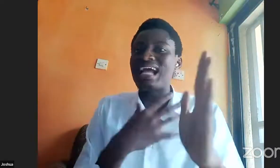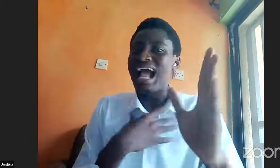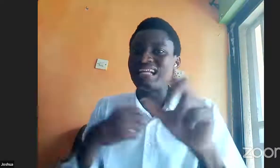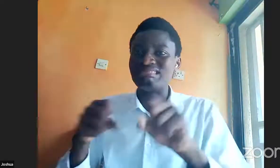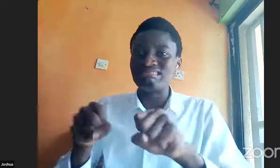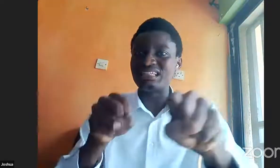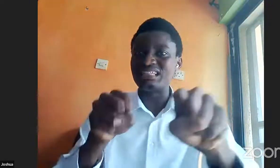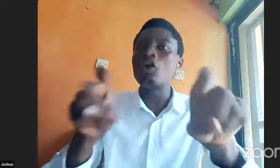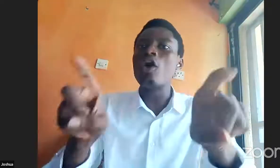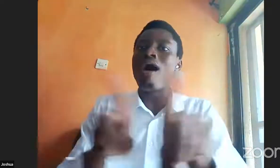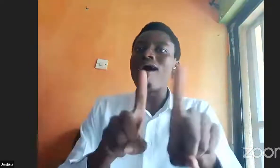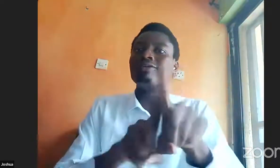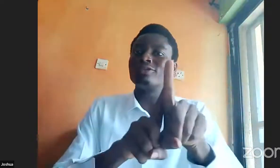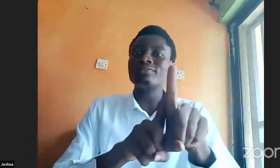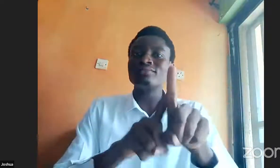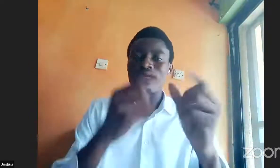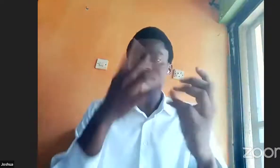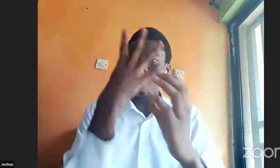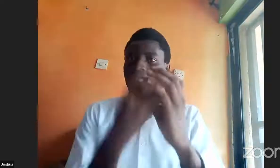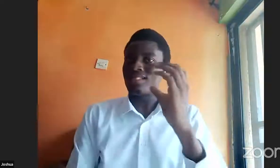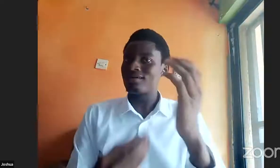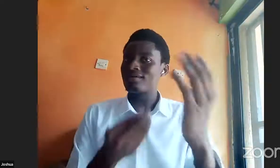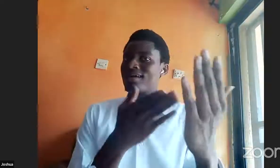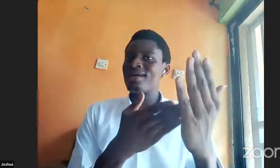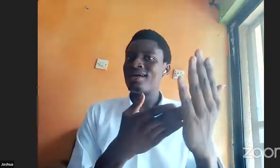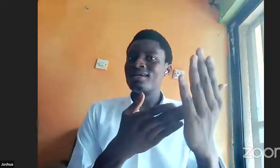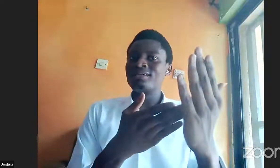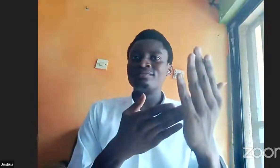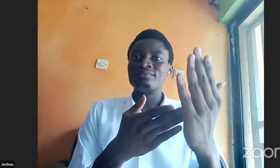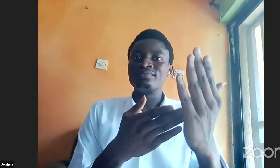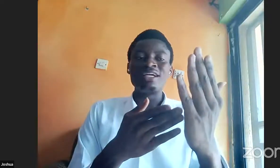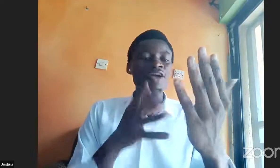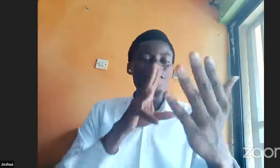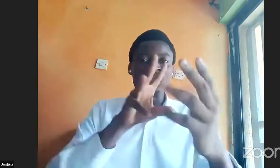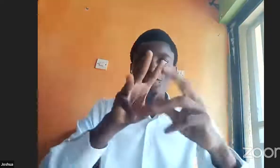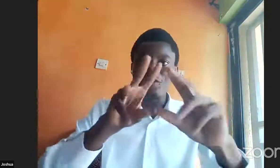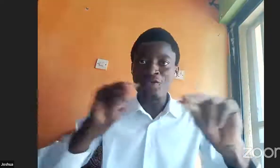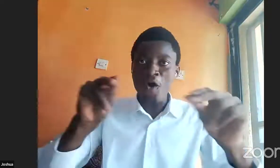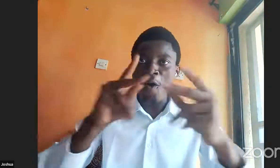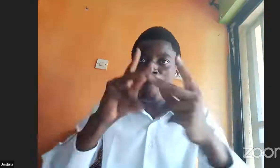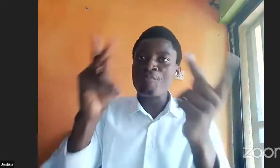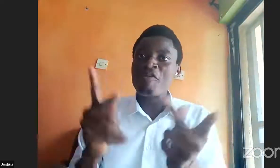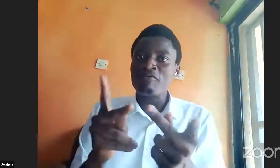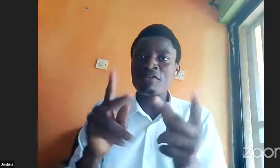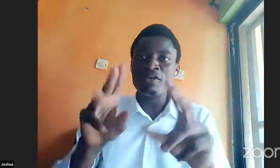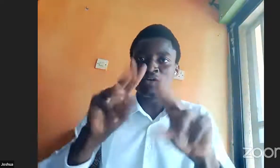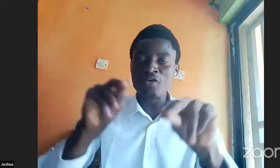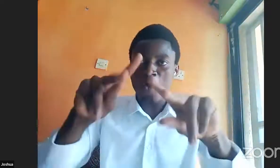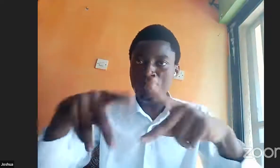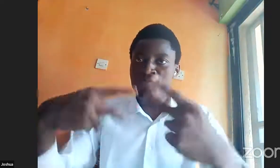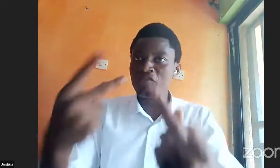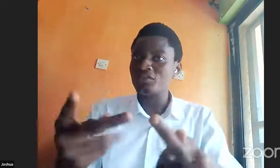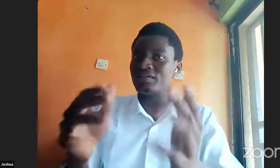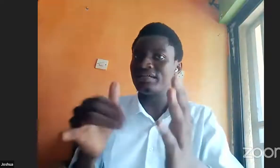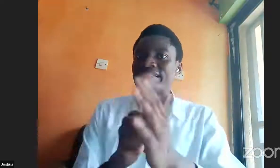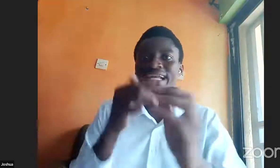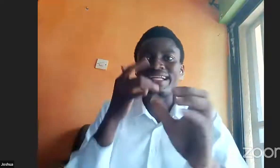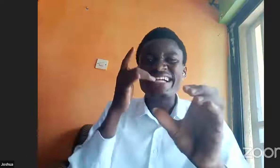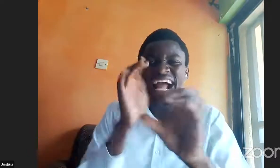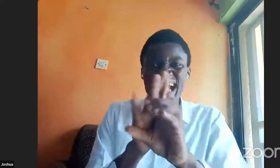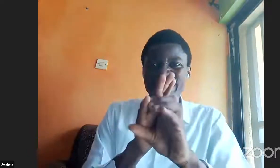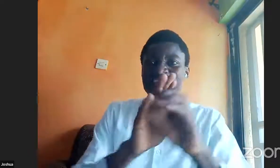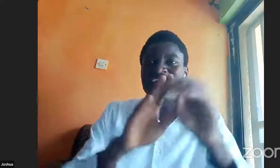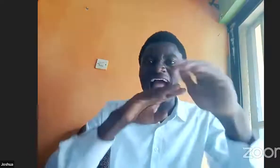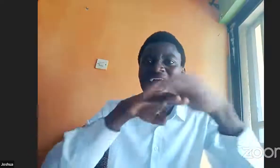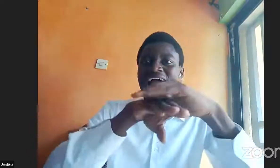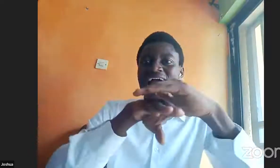that guarantees access and inclusion for persons with disability. So we have to go there too. So if we do all of this, and then you will come to the design stage, and